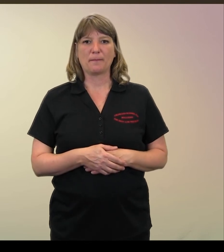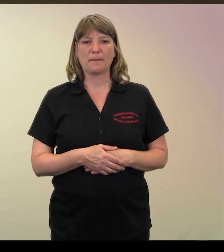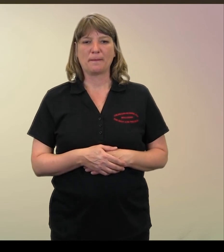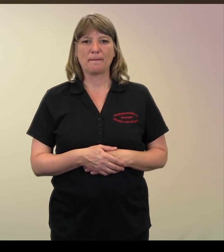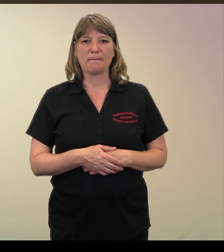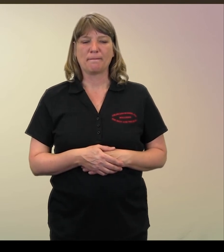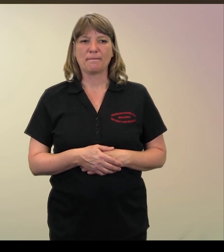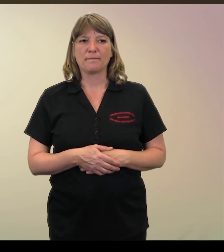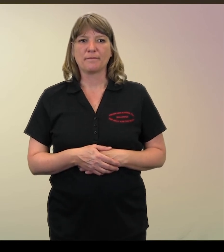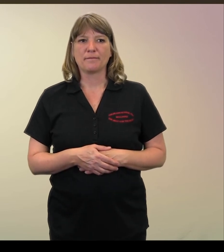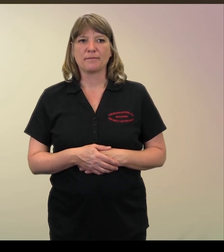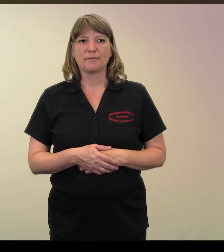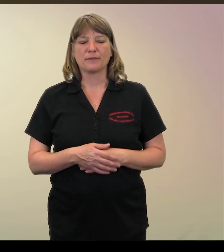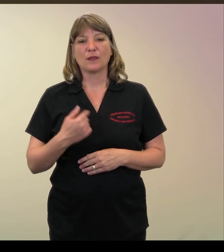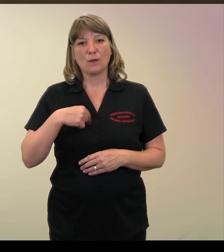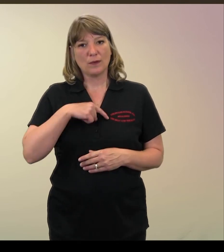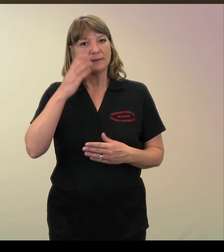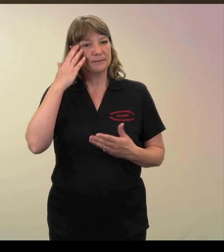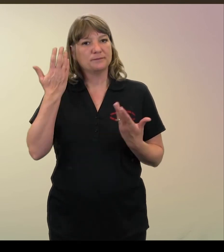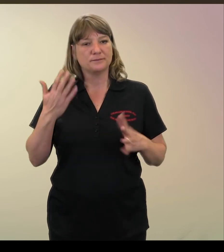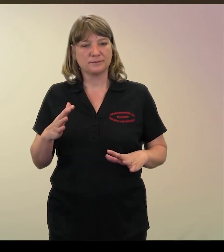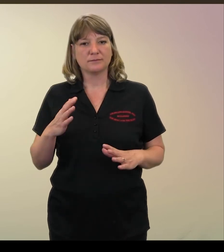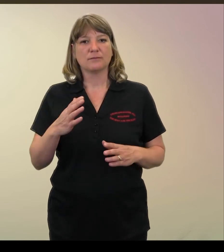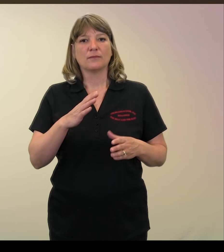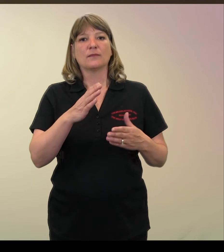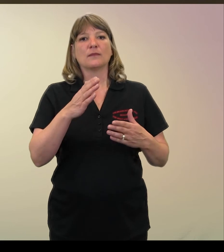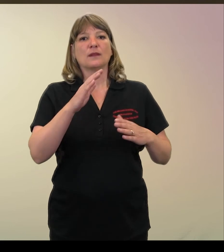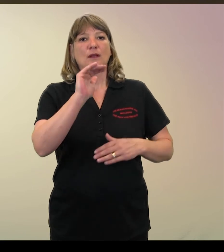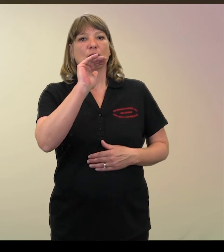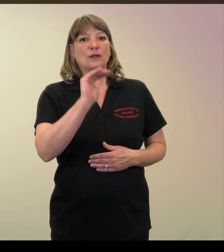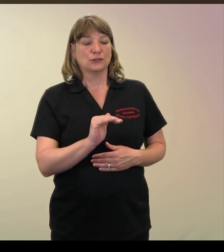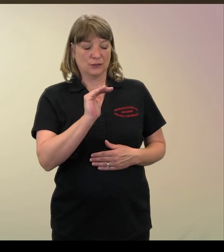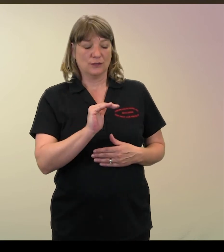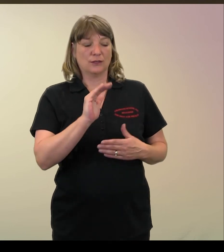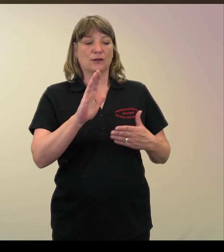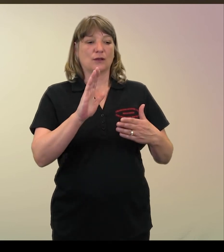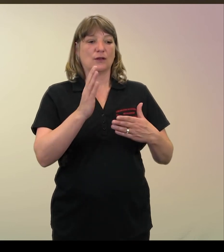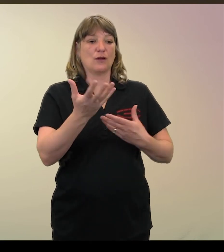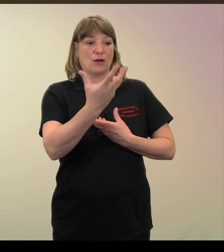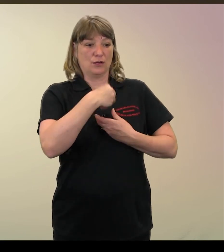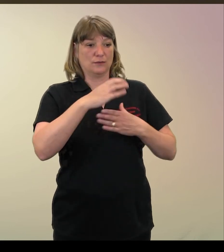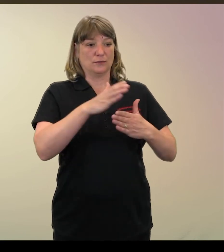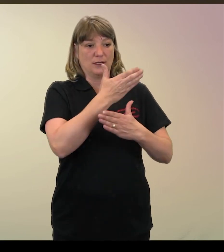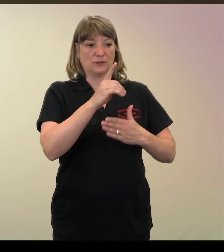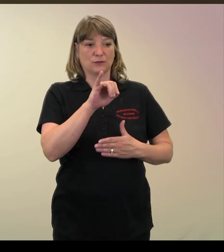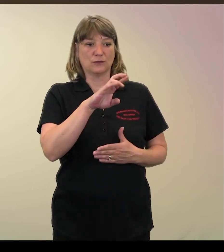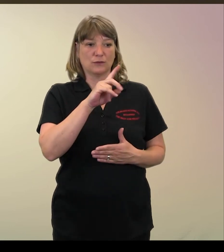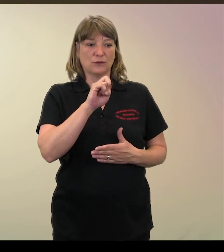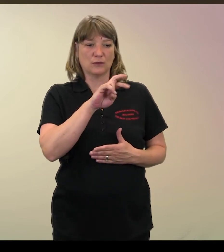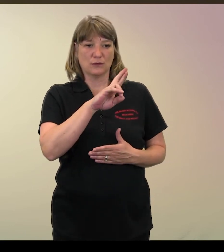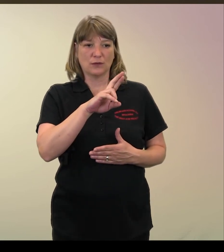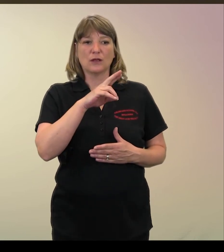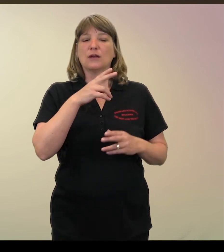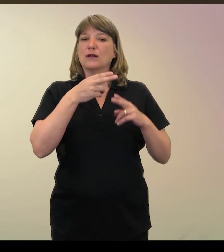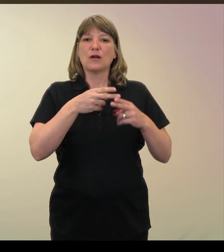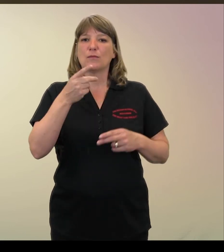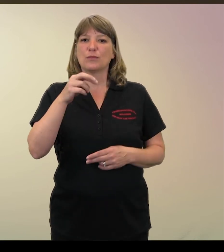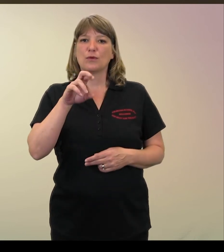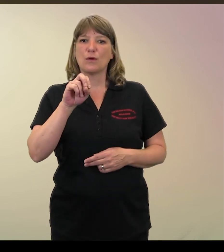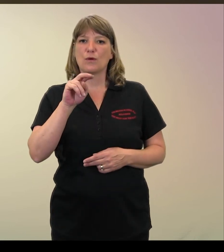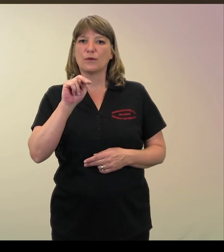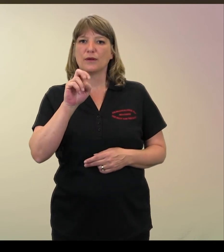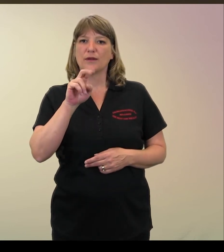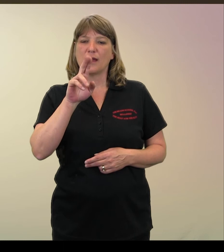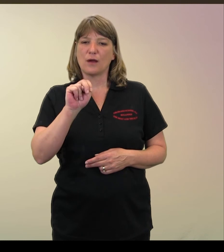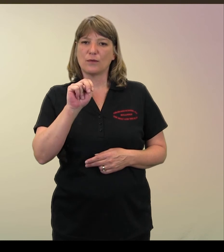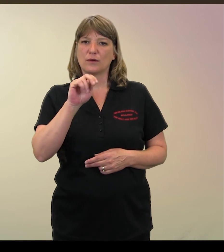We know that children with an autism spectrum disorder sometimes have something called pronoun